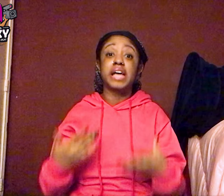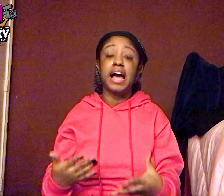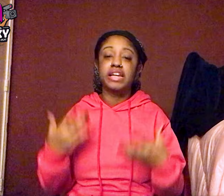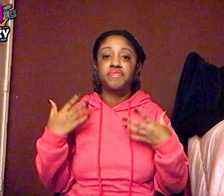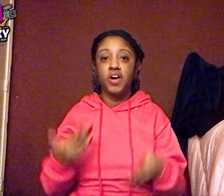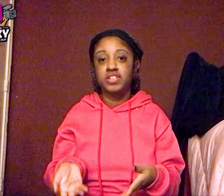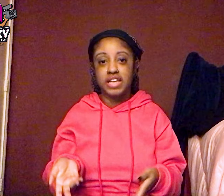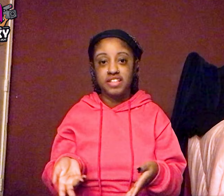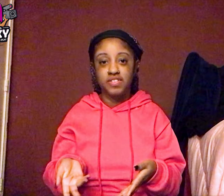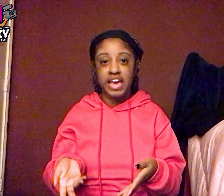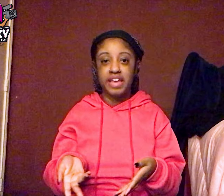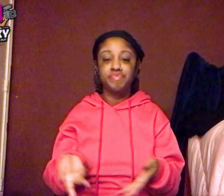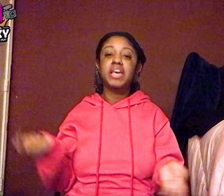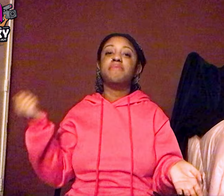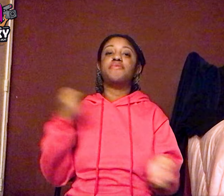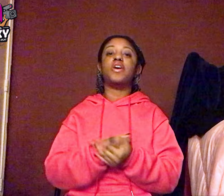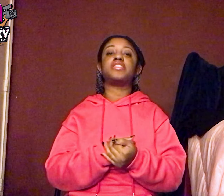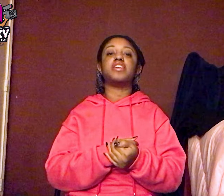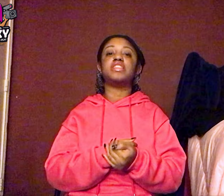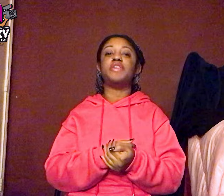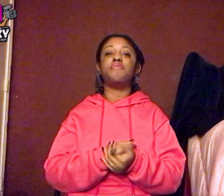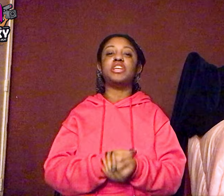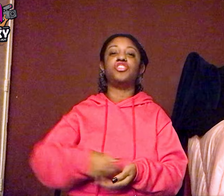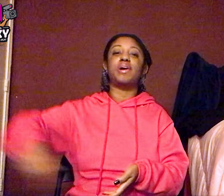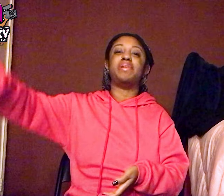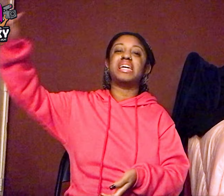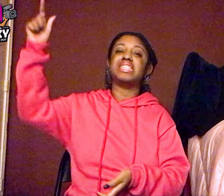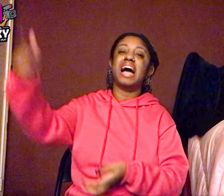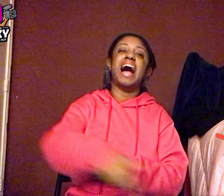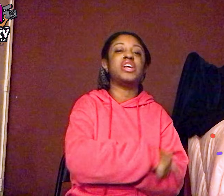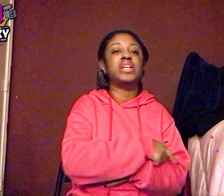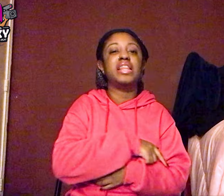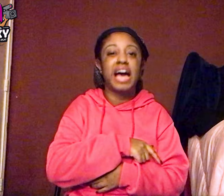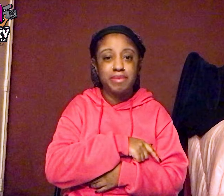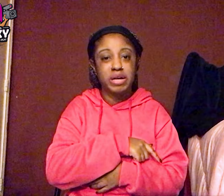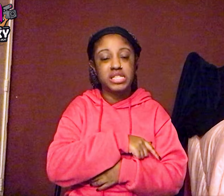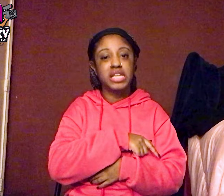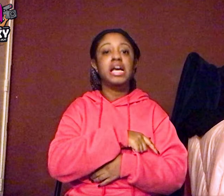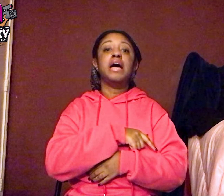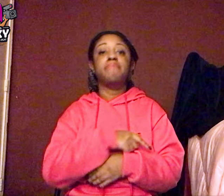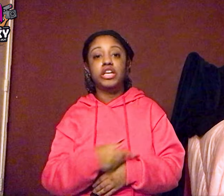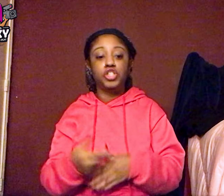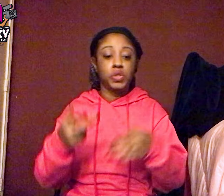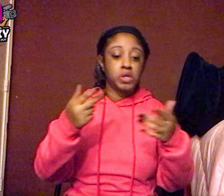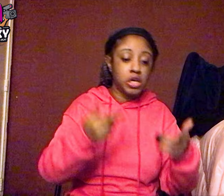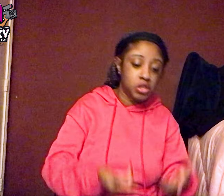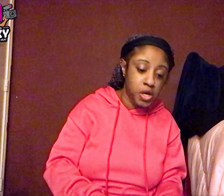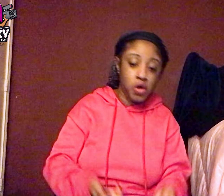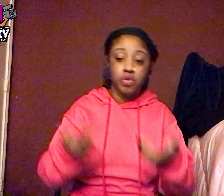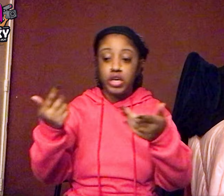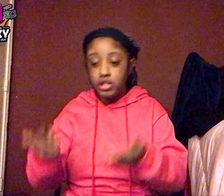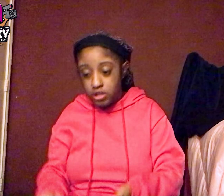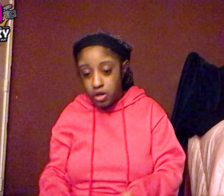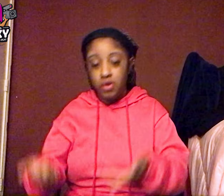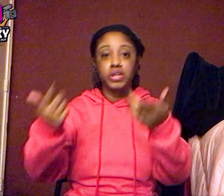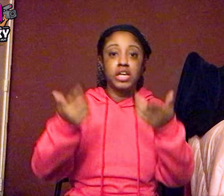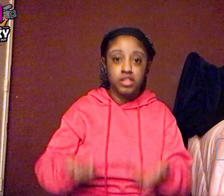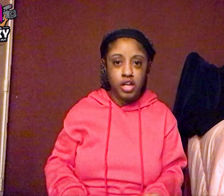sign fall signs, okay? Before I start this video, make sure you drop it like it's hot on that like button. Make sure you get low in